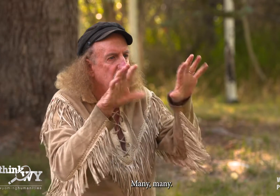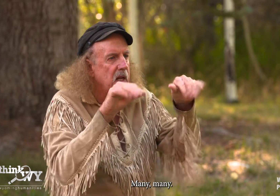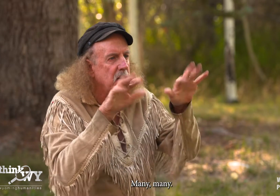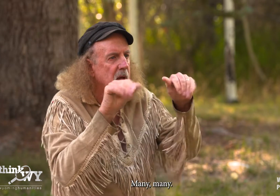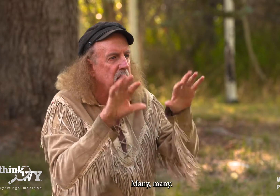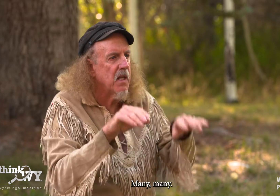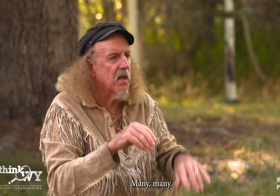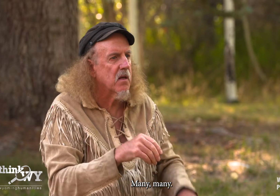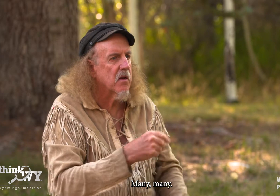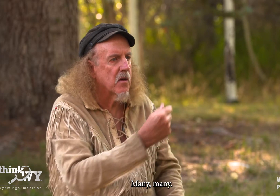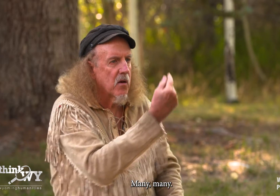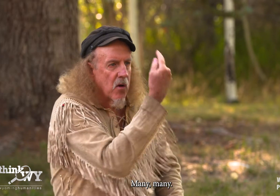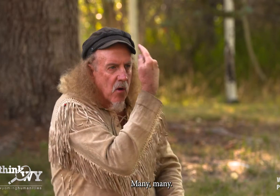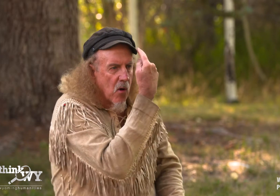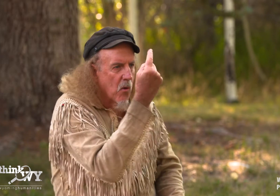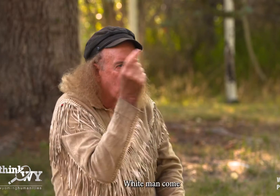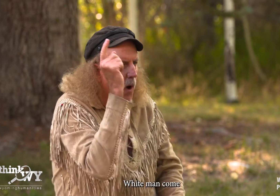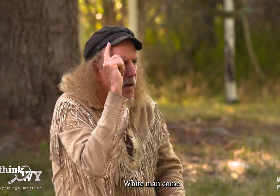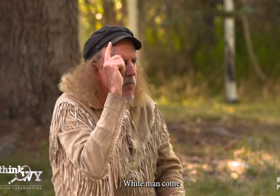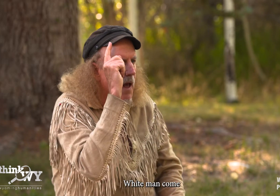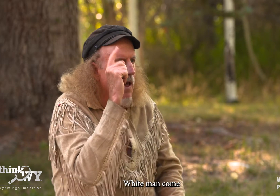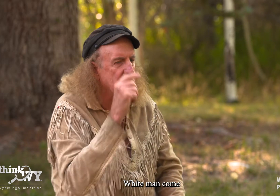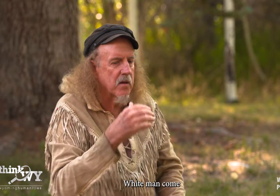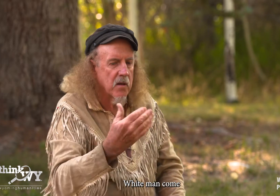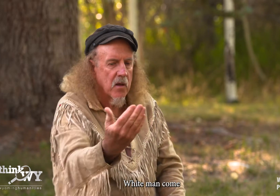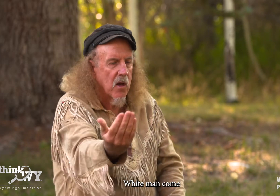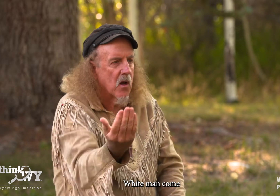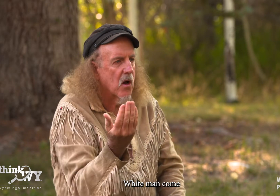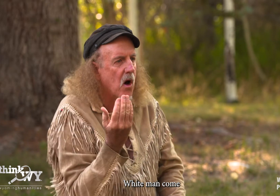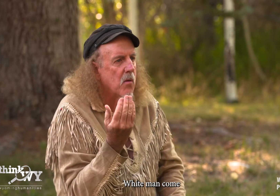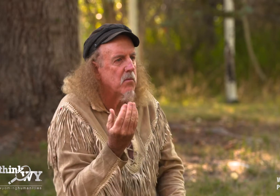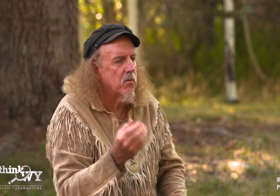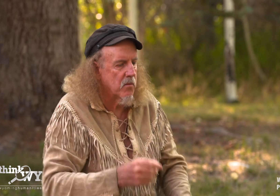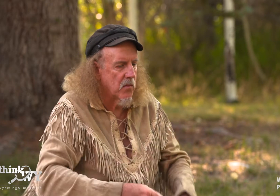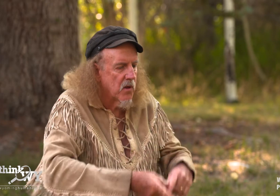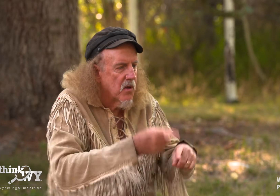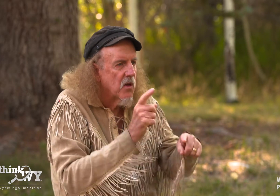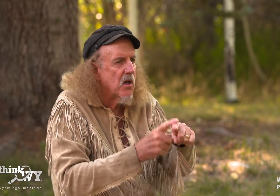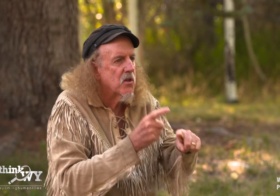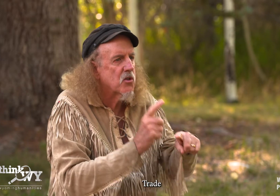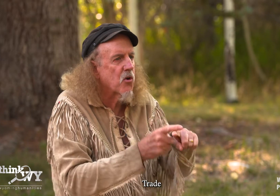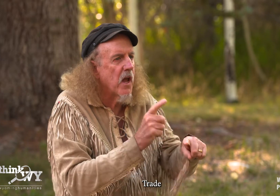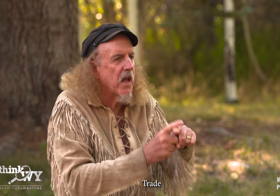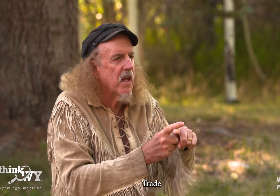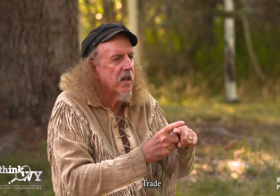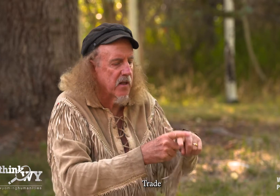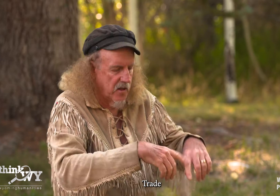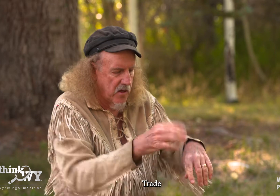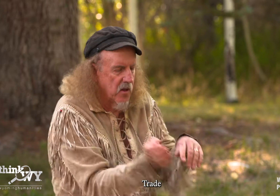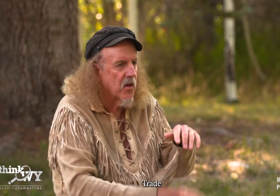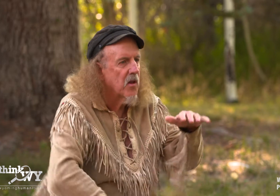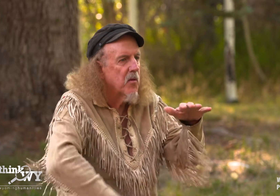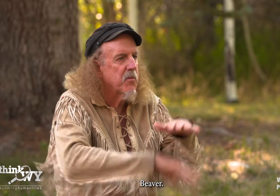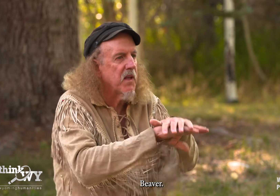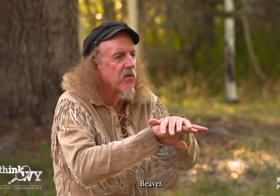Many, many white men come trade beaver,